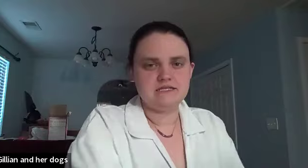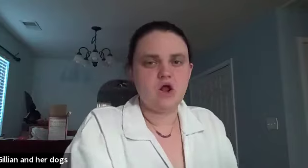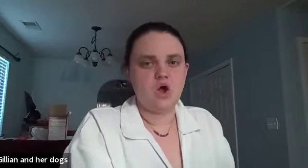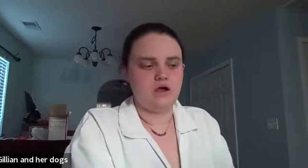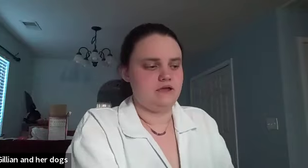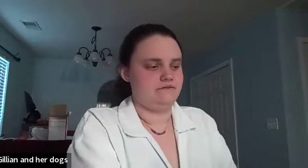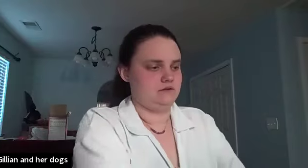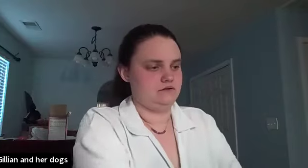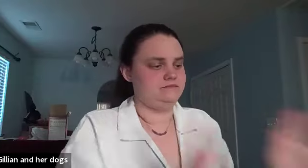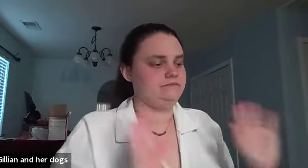dependent on